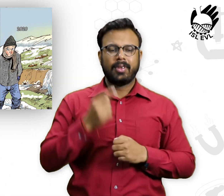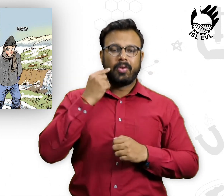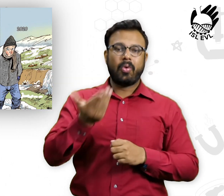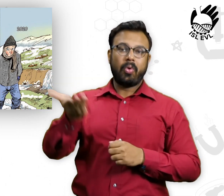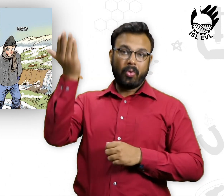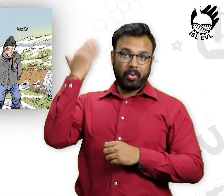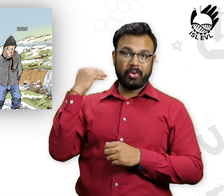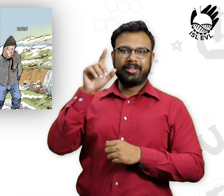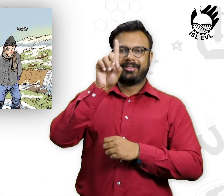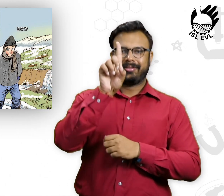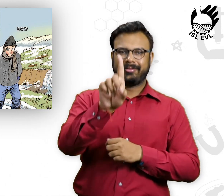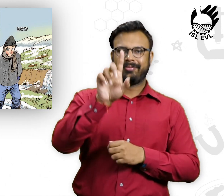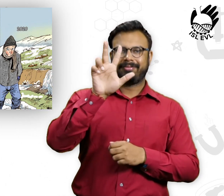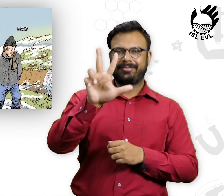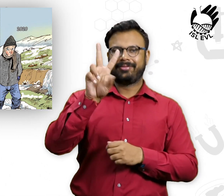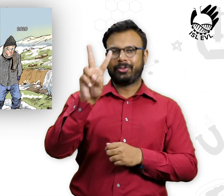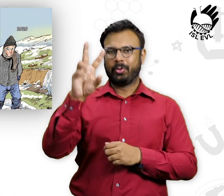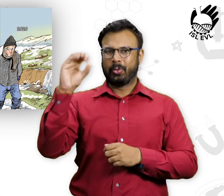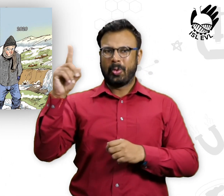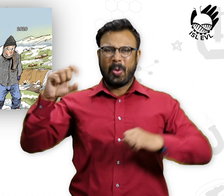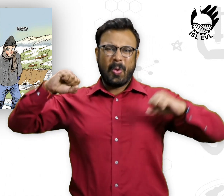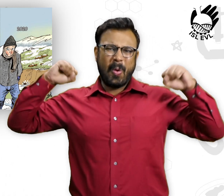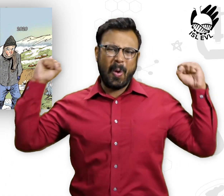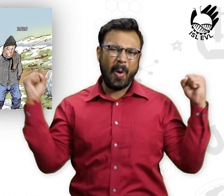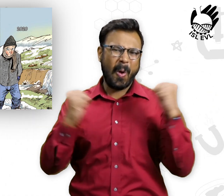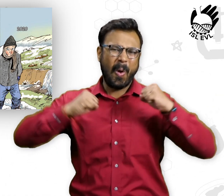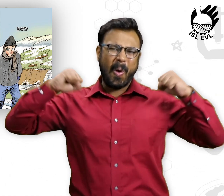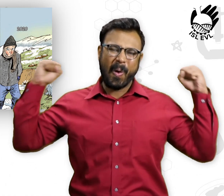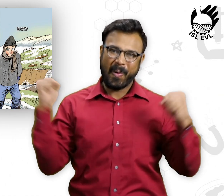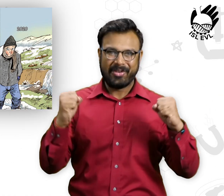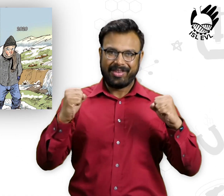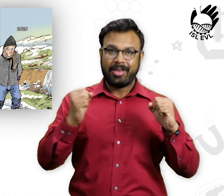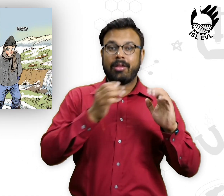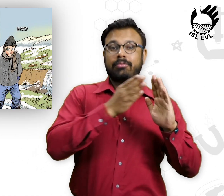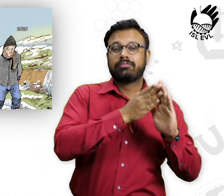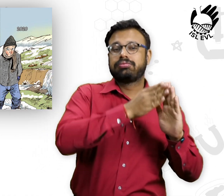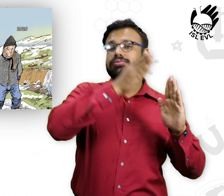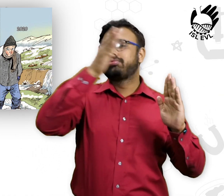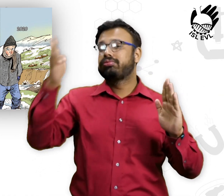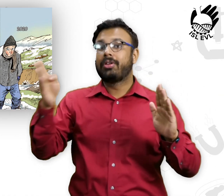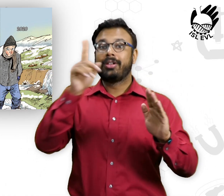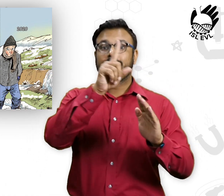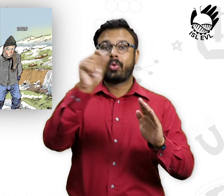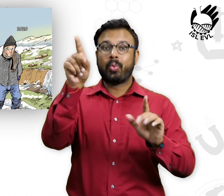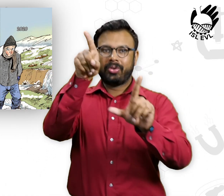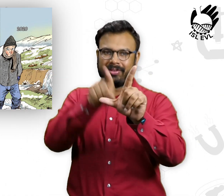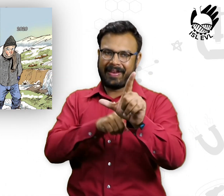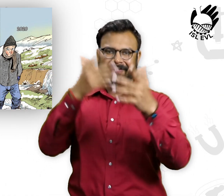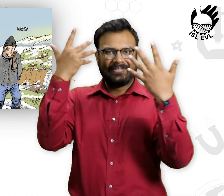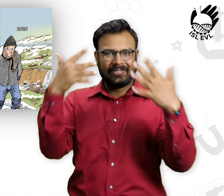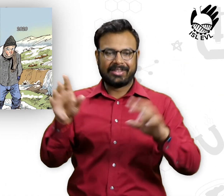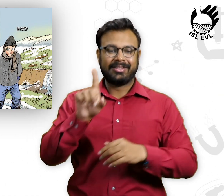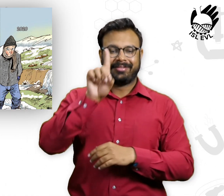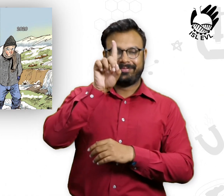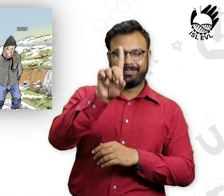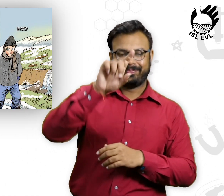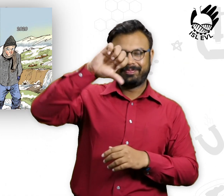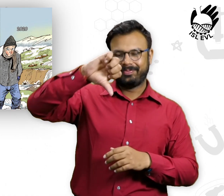weather pattern noted over several years. We can witness how the climate has changed globally when we study and